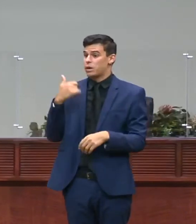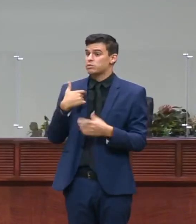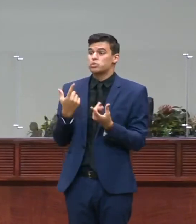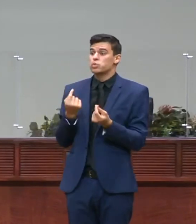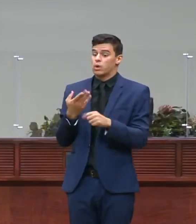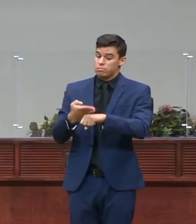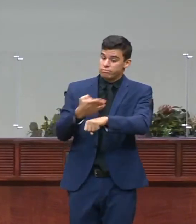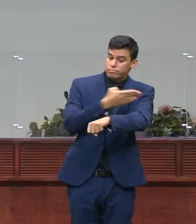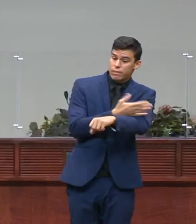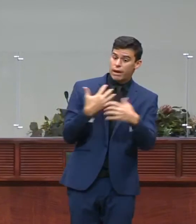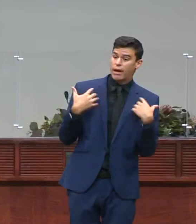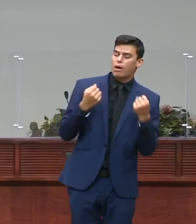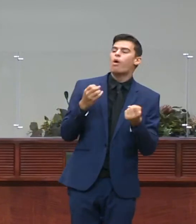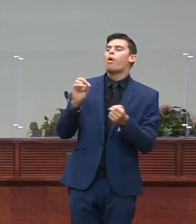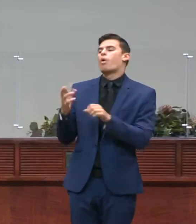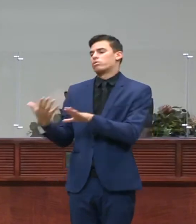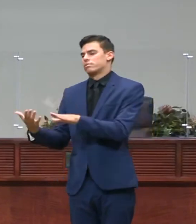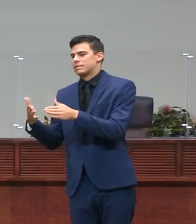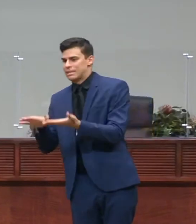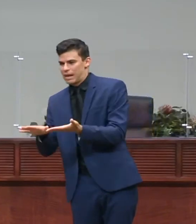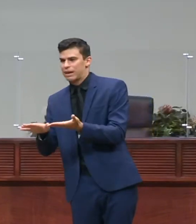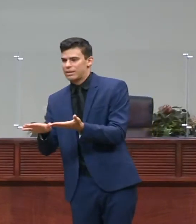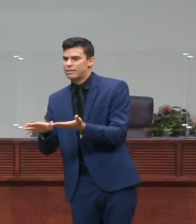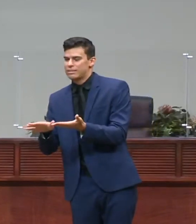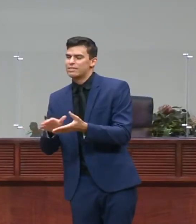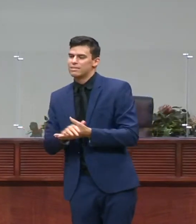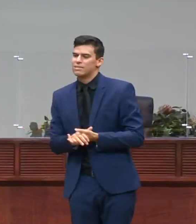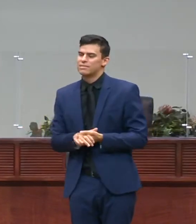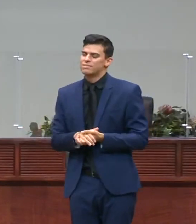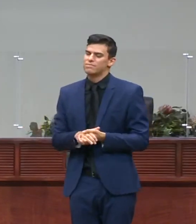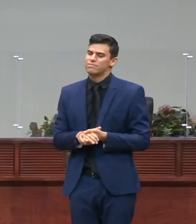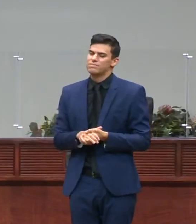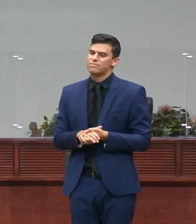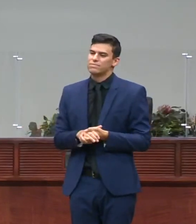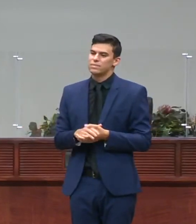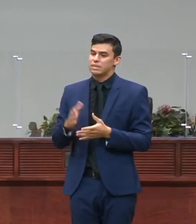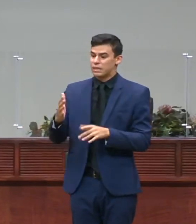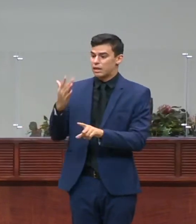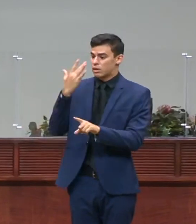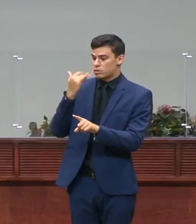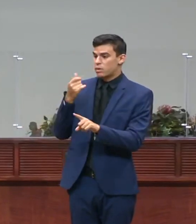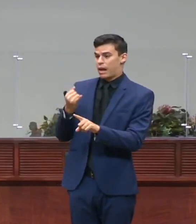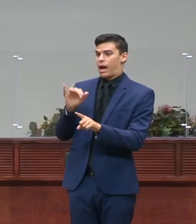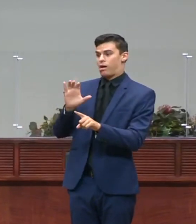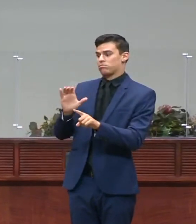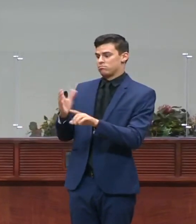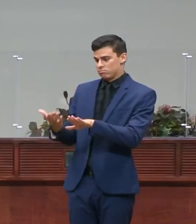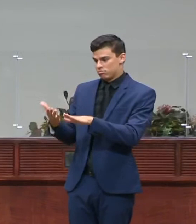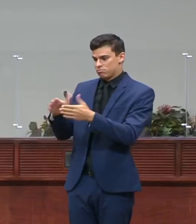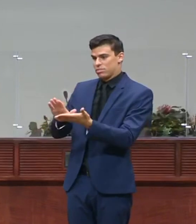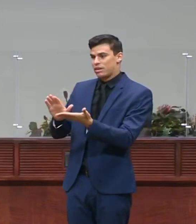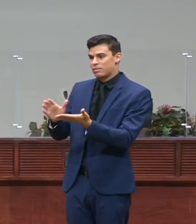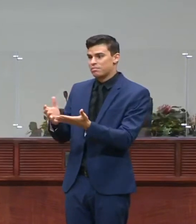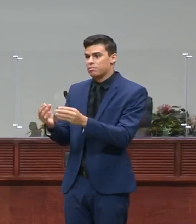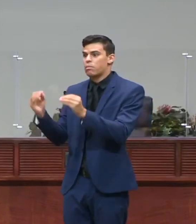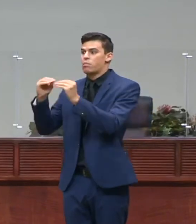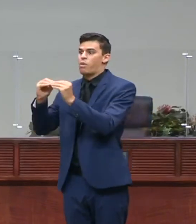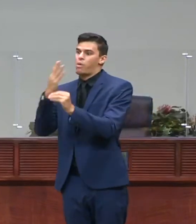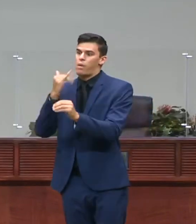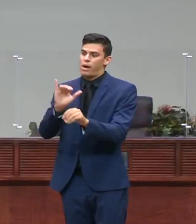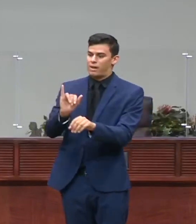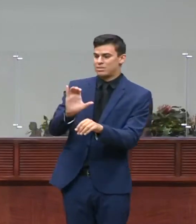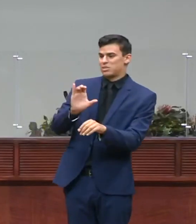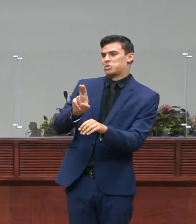the number of deaths that has increased has released number of beds and ICU beds in hospitals. As that happens,